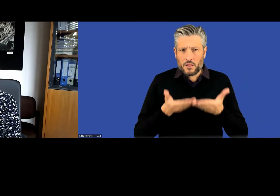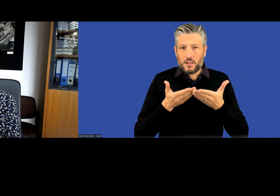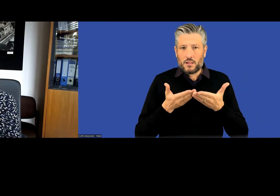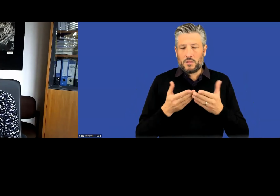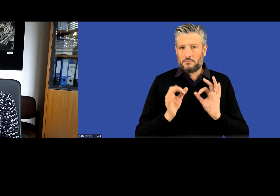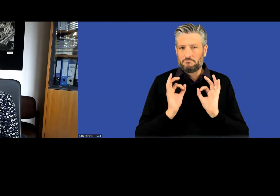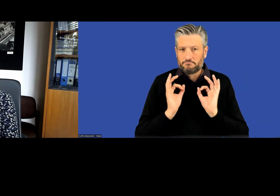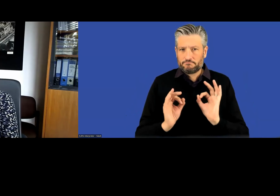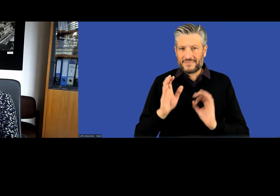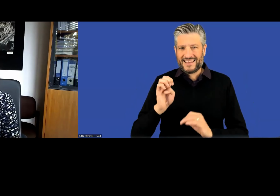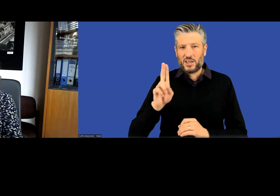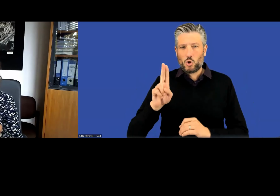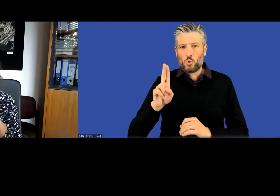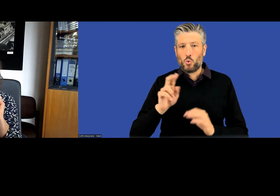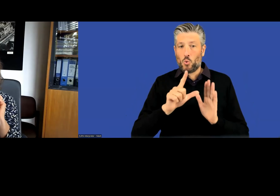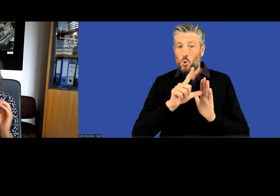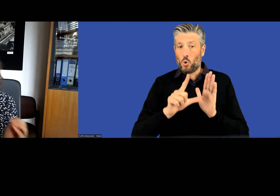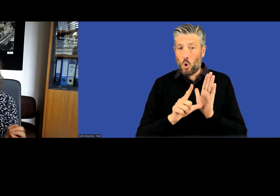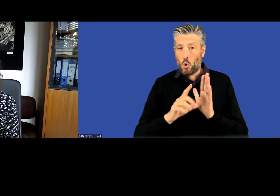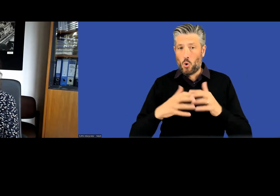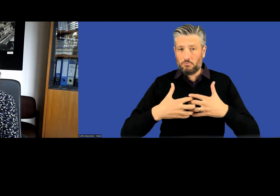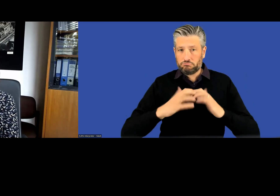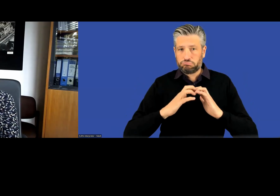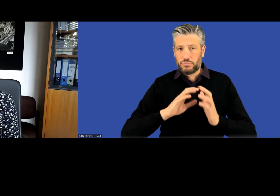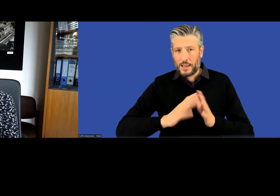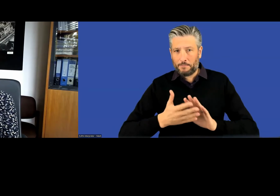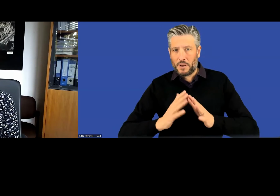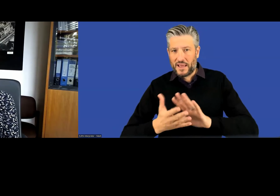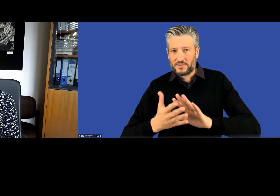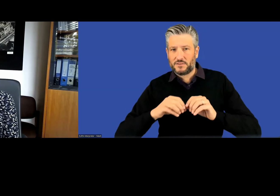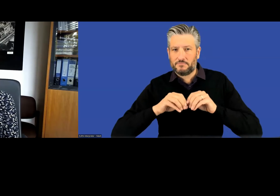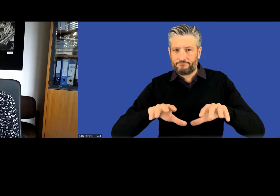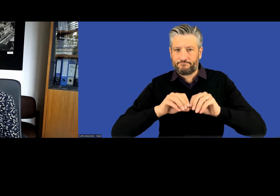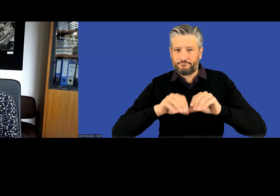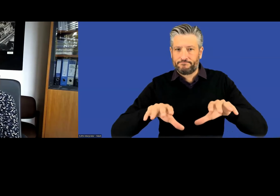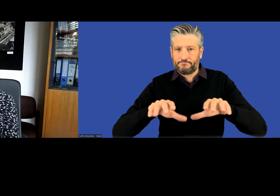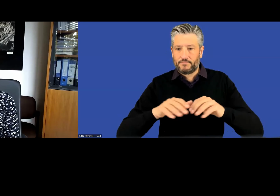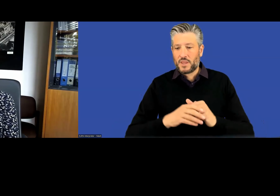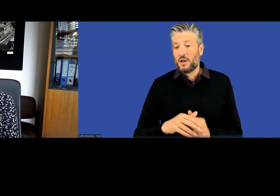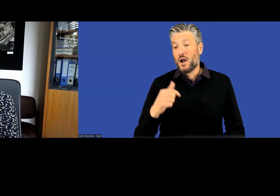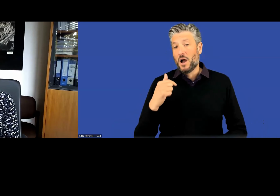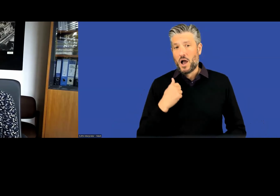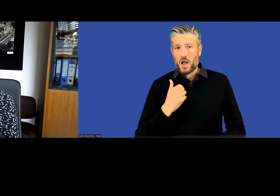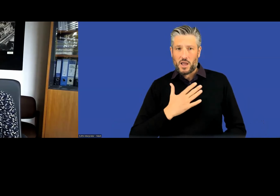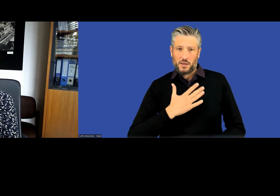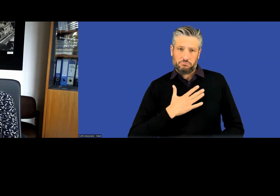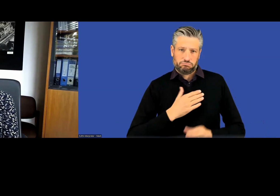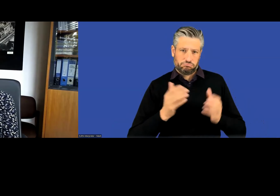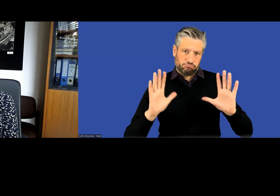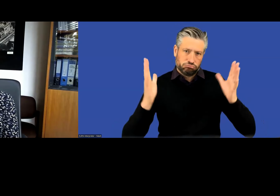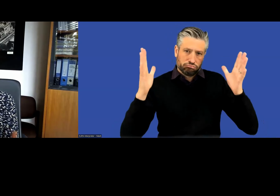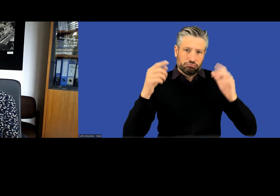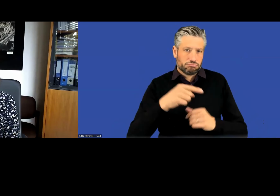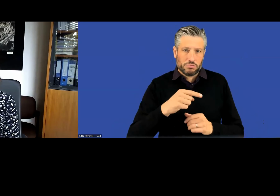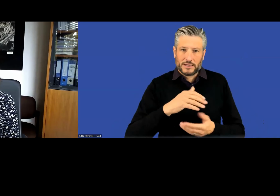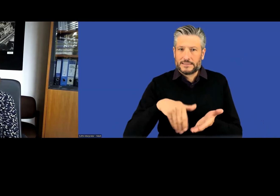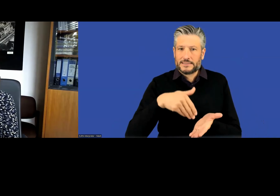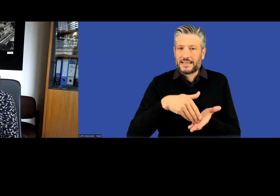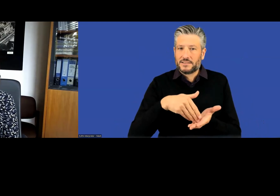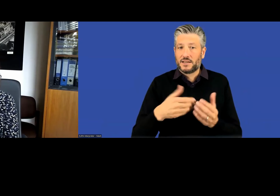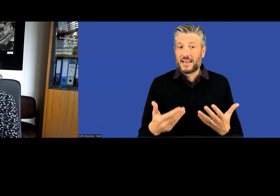And it's in this context that I really welcome the establishment of Include, your Centre for Inclusive Studies at the